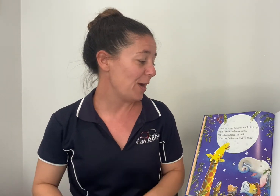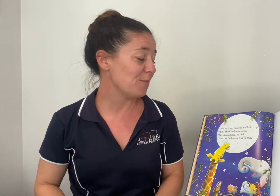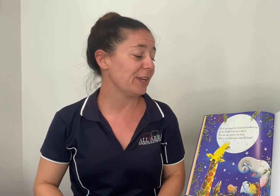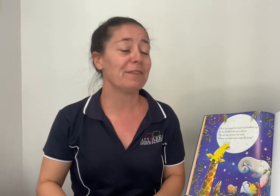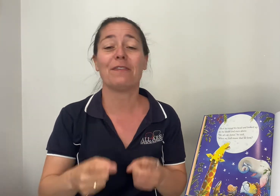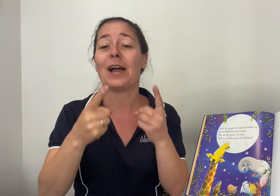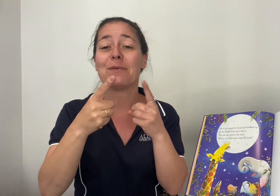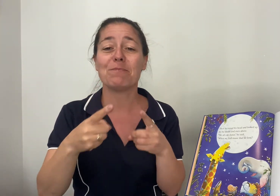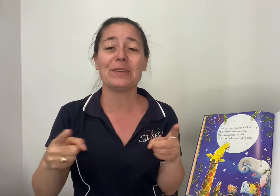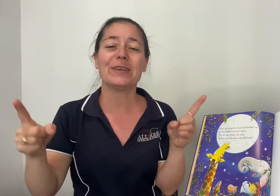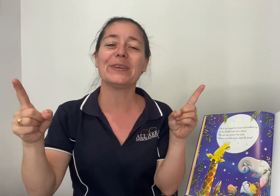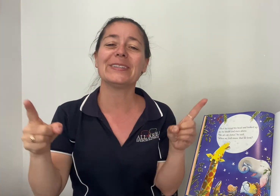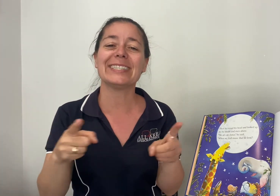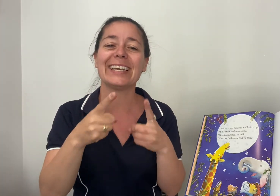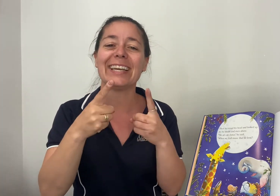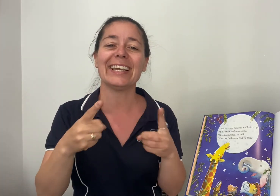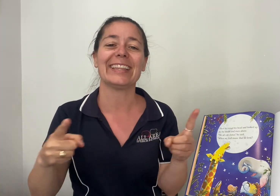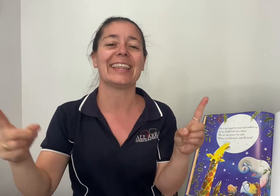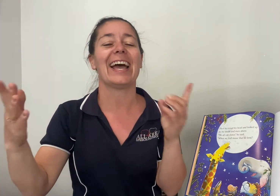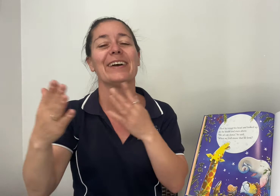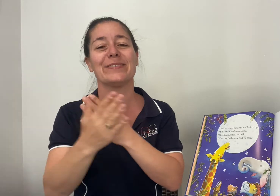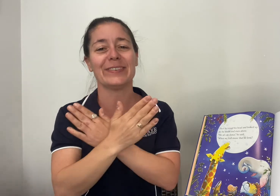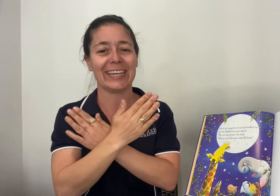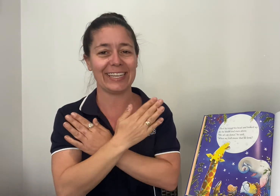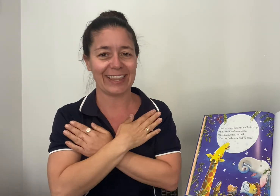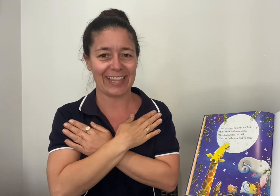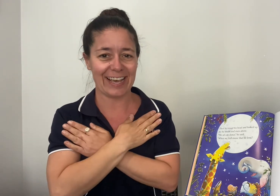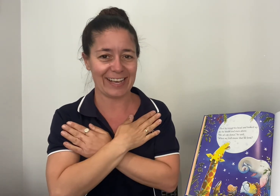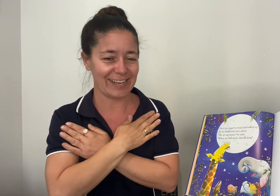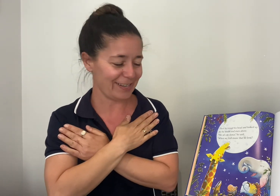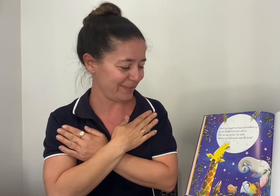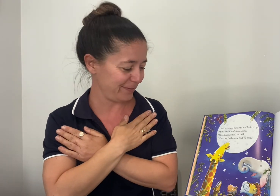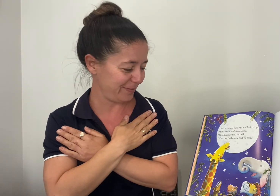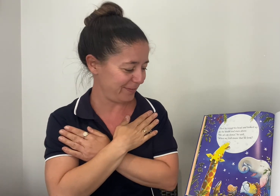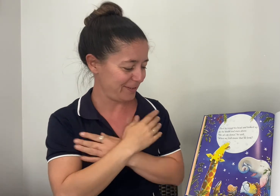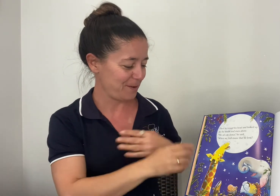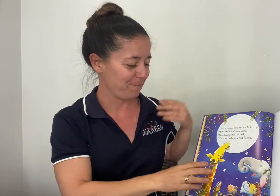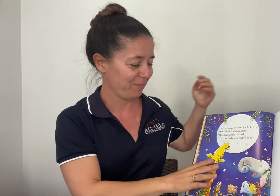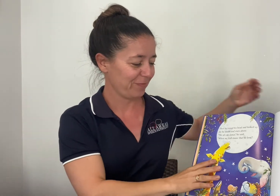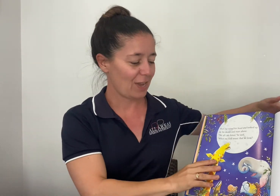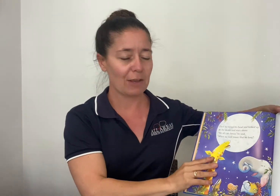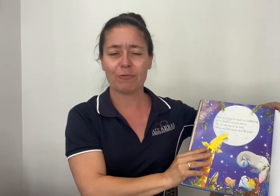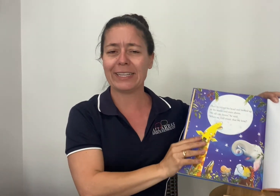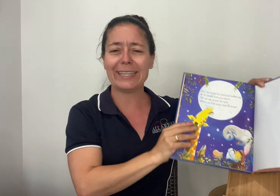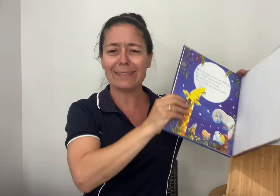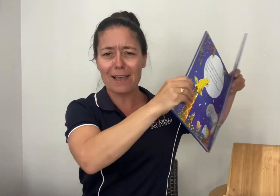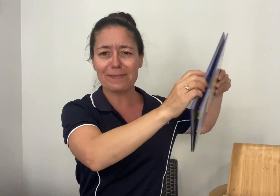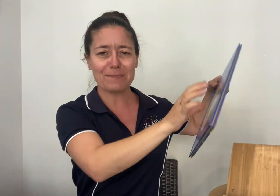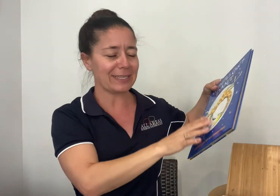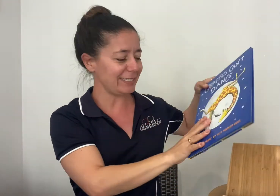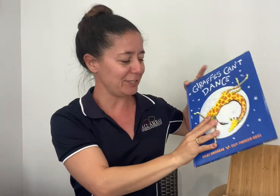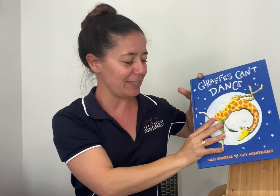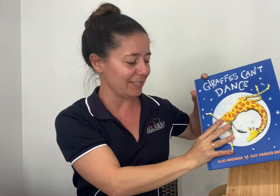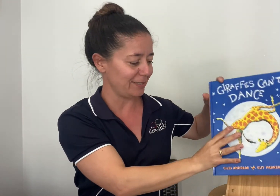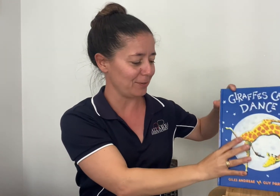we find music that we love. I really love the message in that